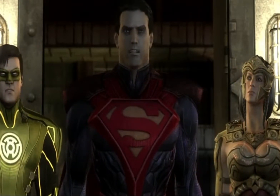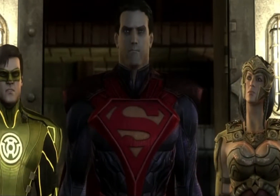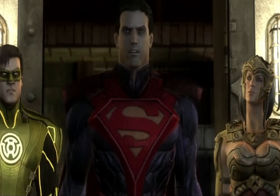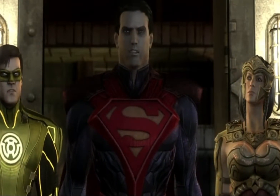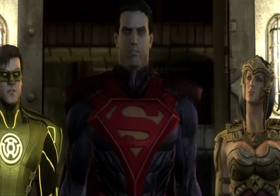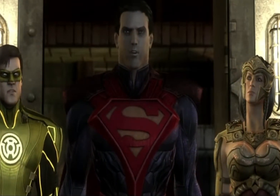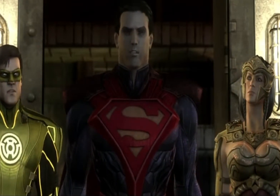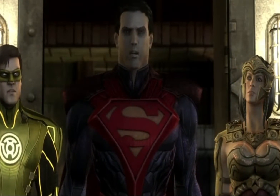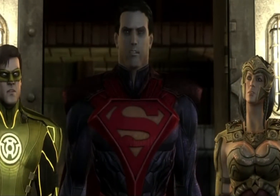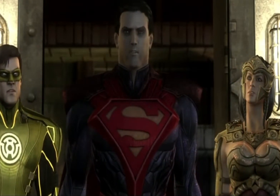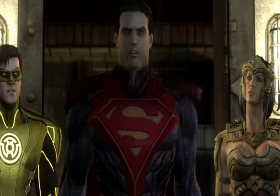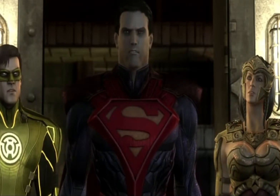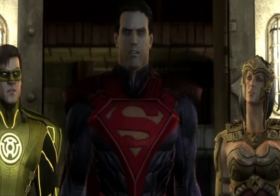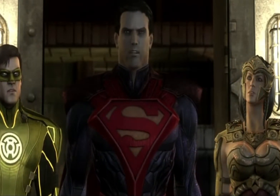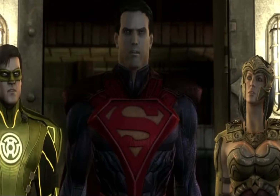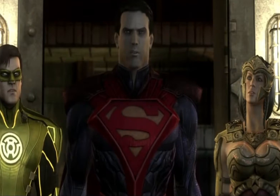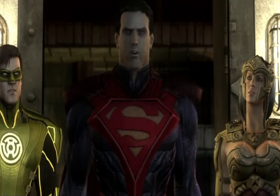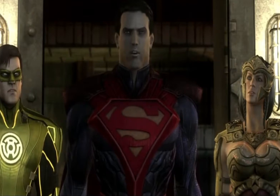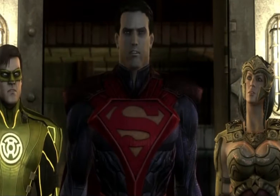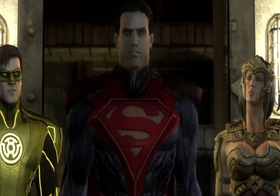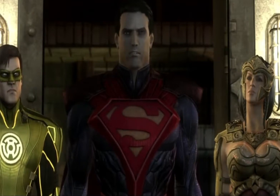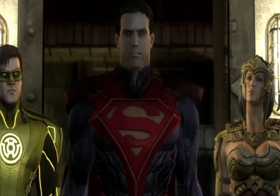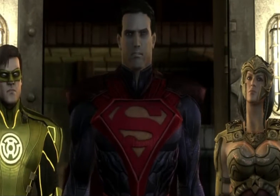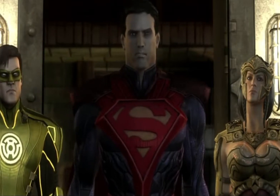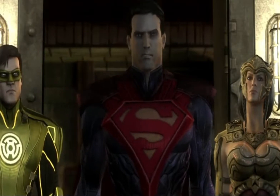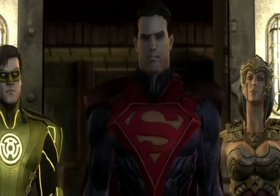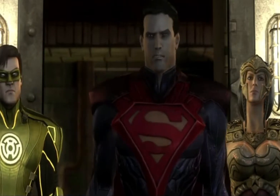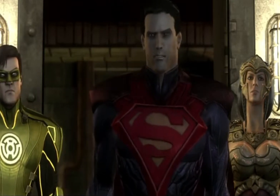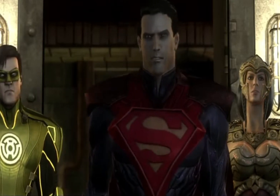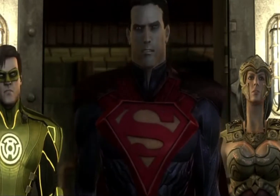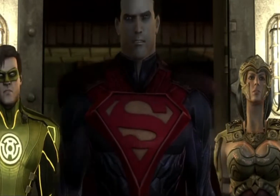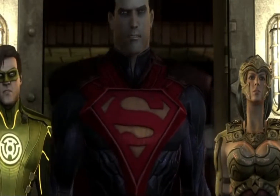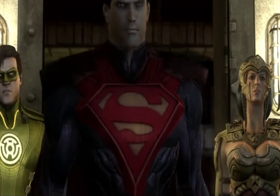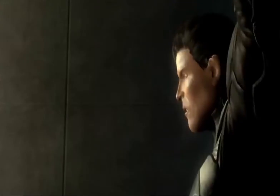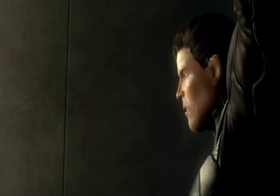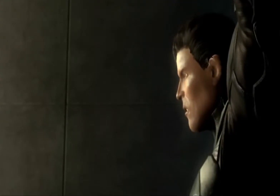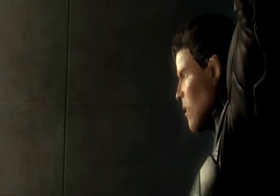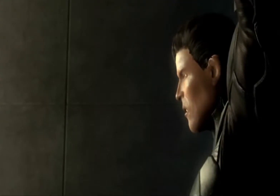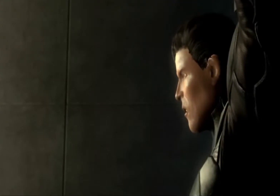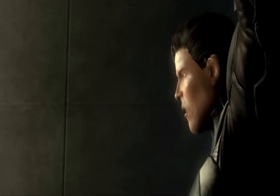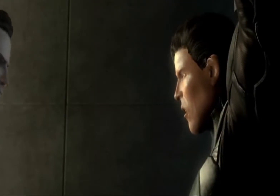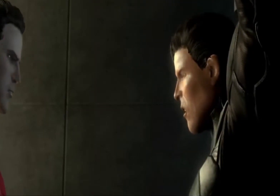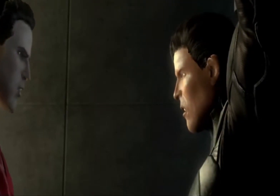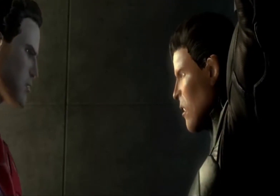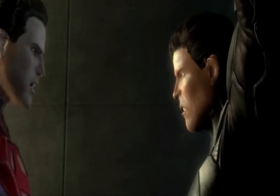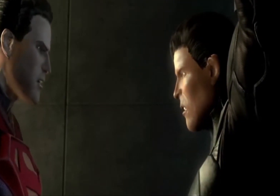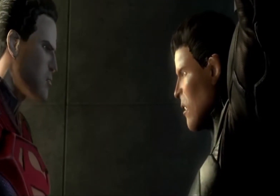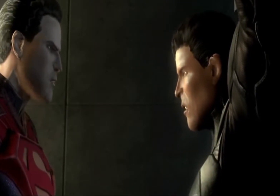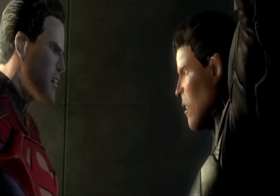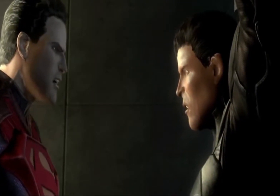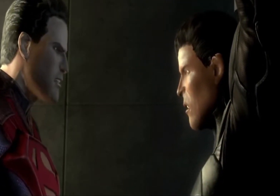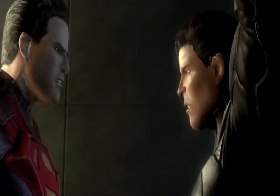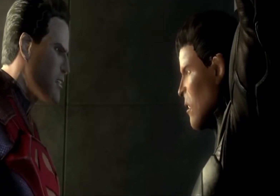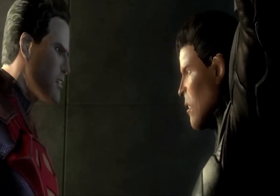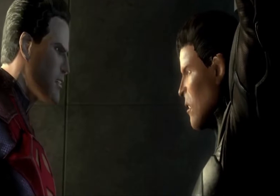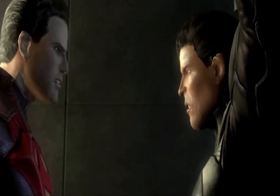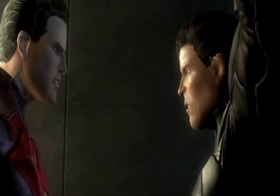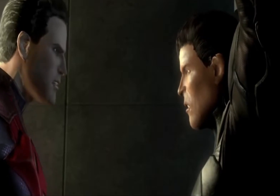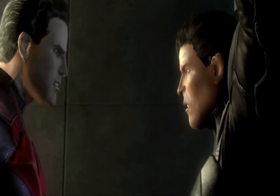guys from the Injustice Gods Among Us series, evil Superman is one of the best Supermen